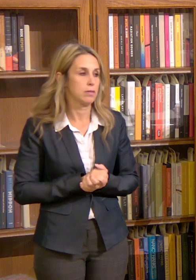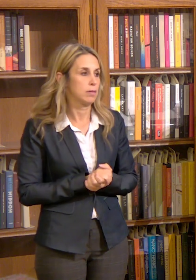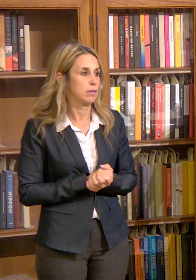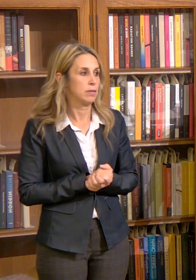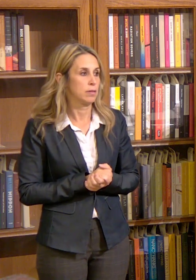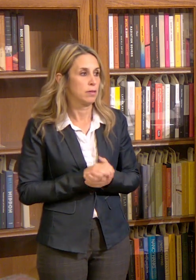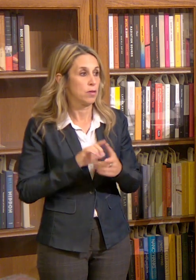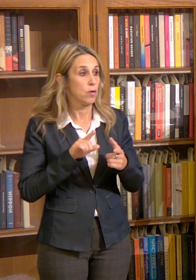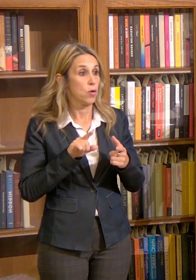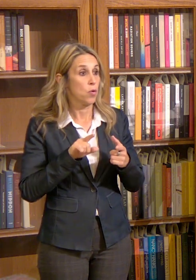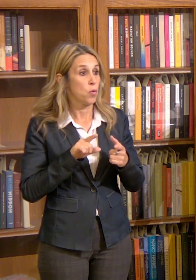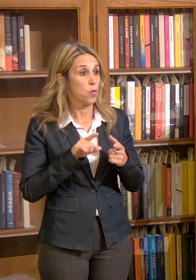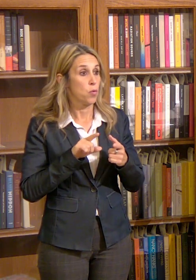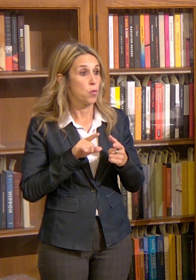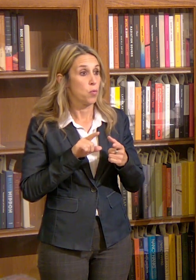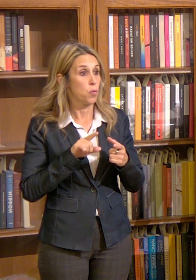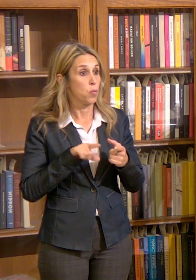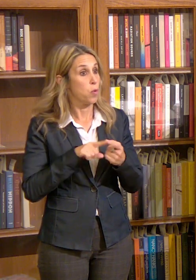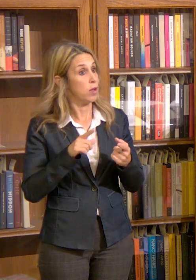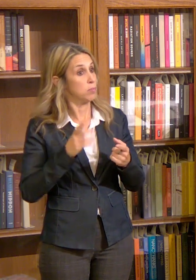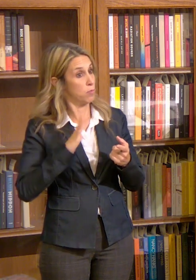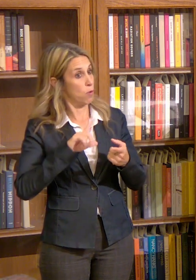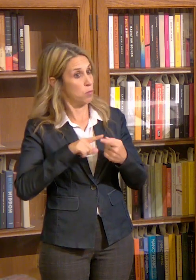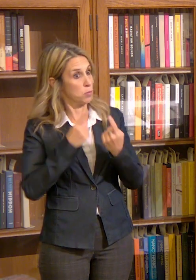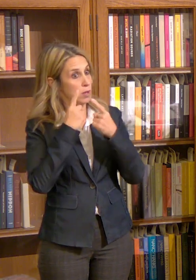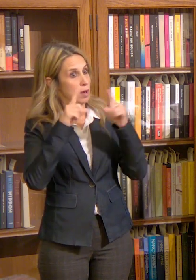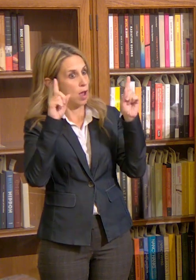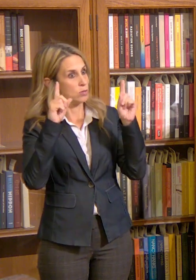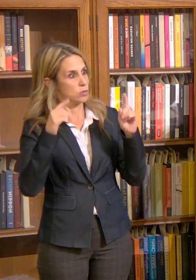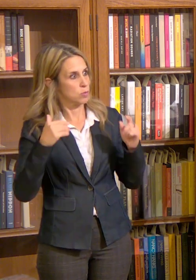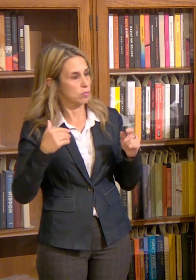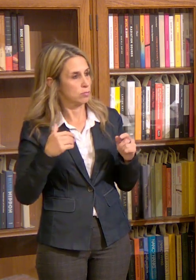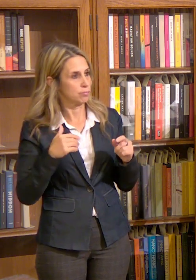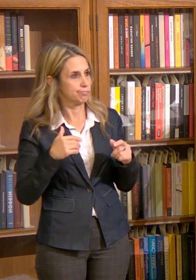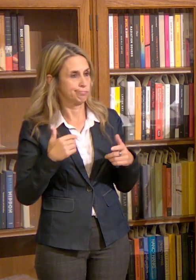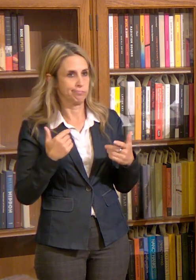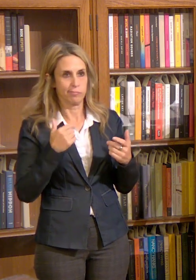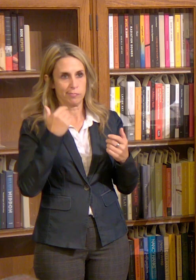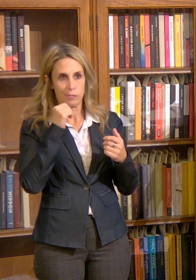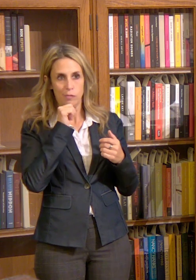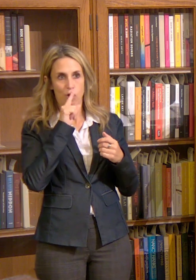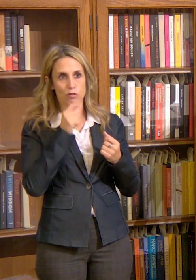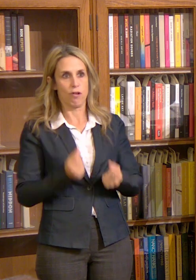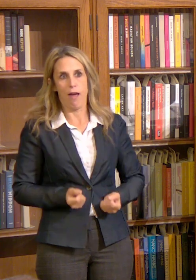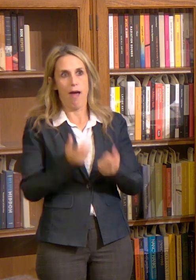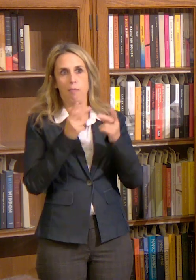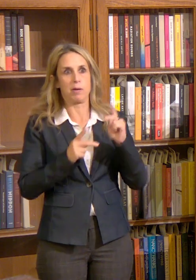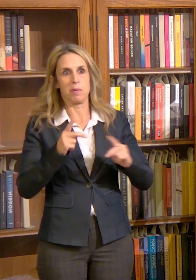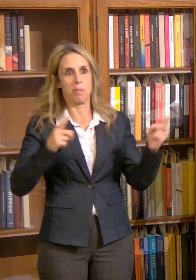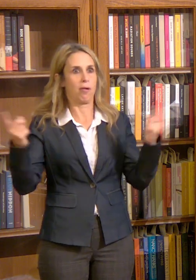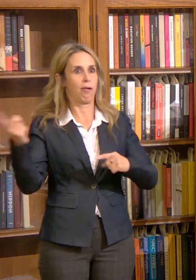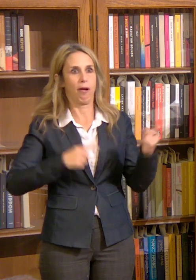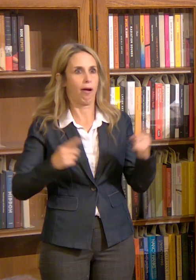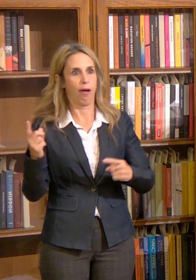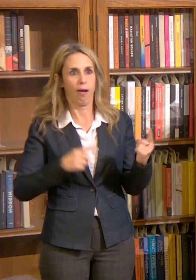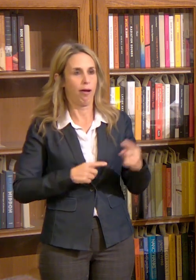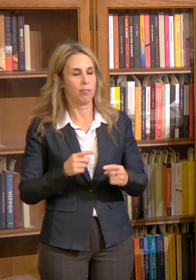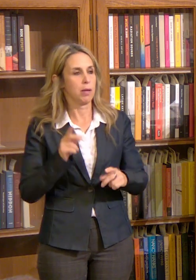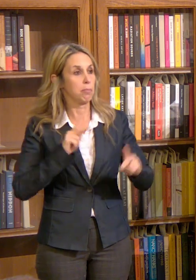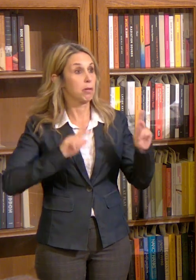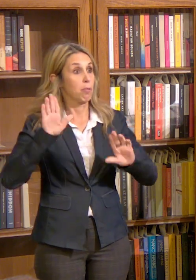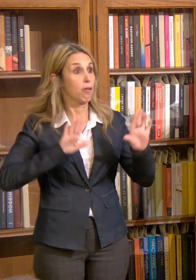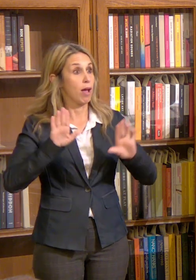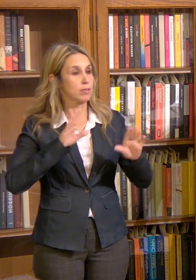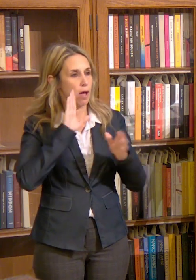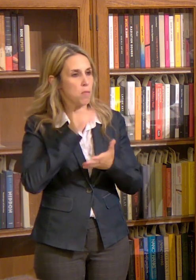out the call to say that we are having we don't even know how many people come in people raise their